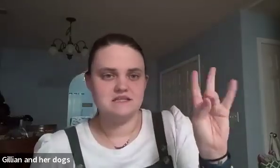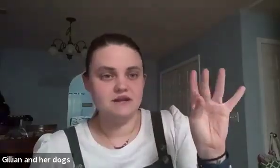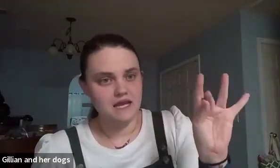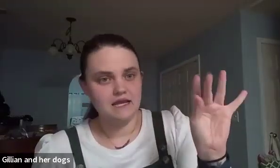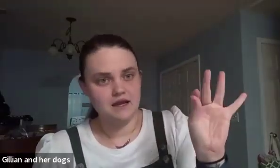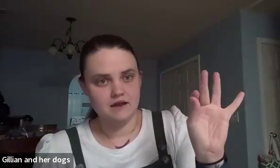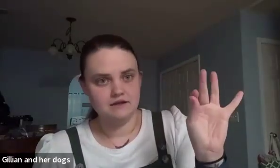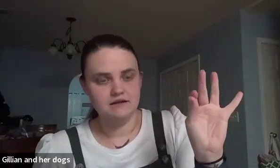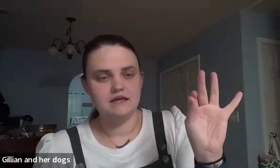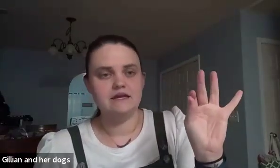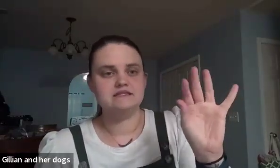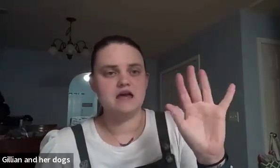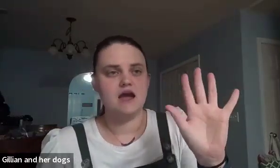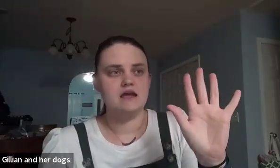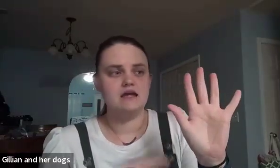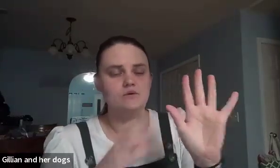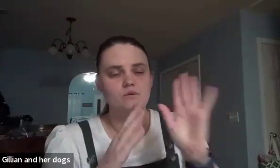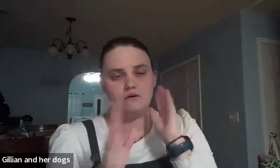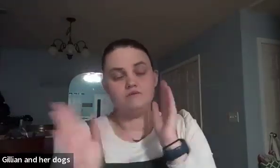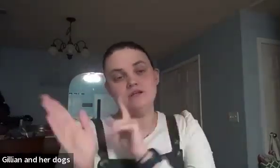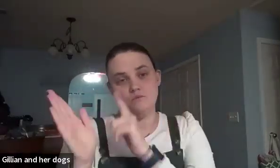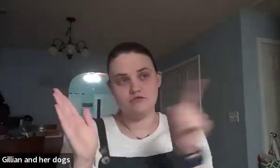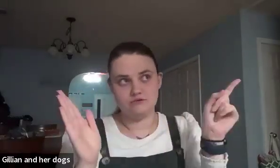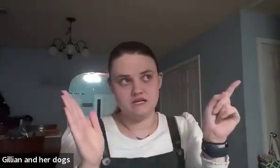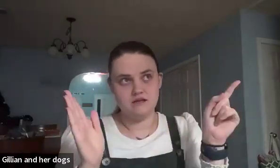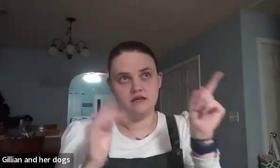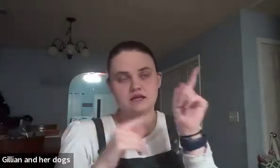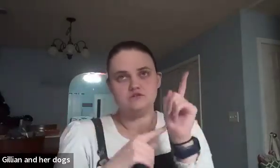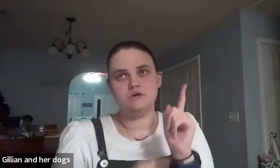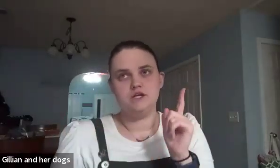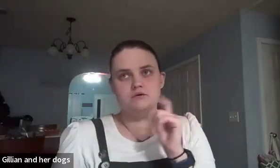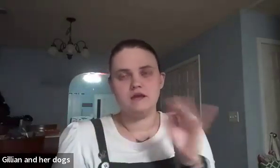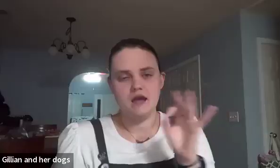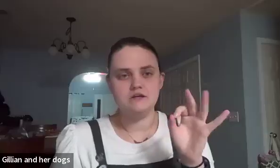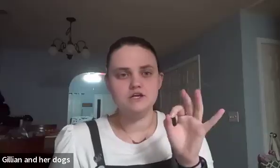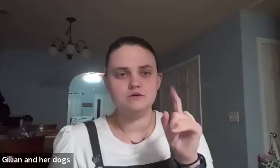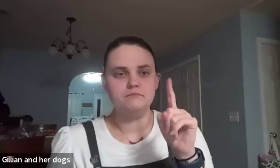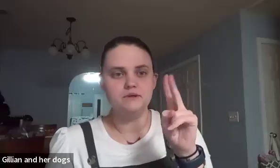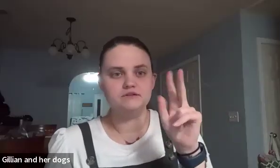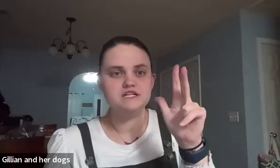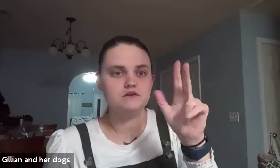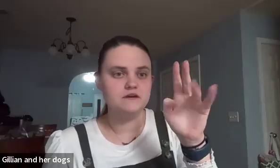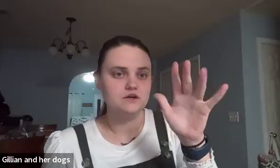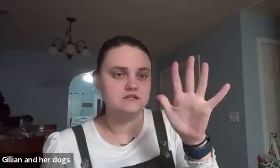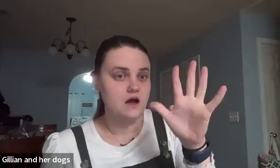7, 8, 9 is that or really 1 through 10, is when you're counting, you're building your fingers